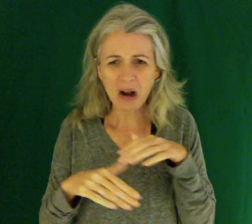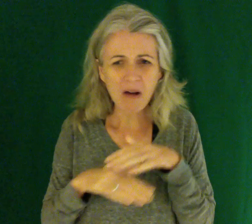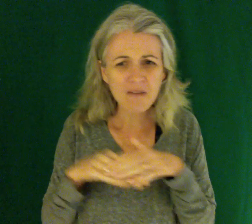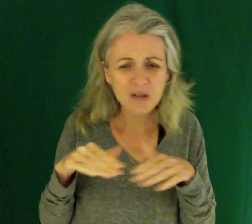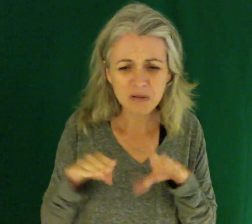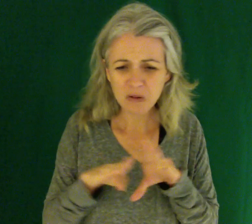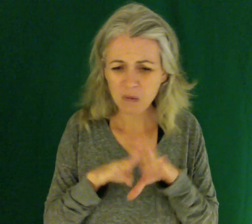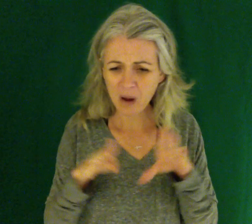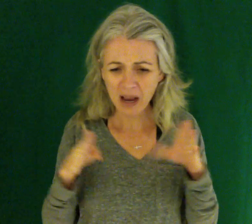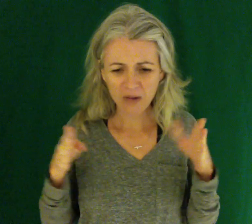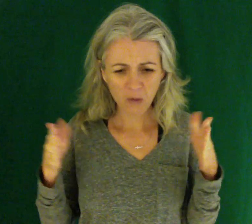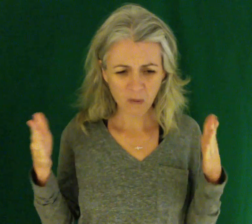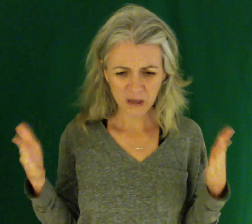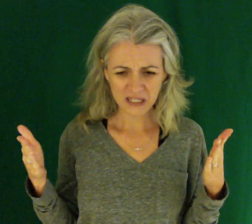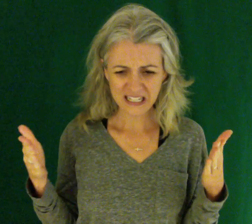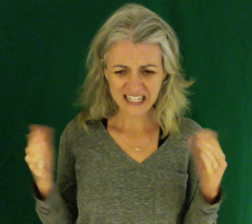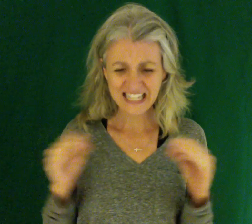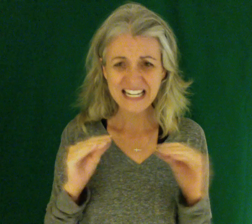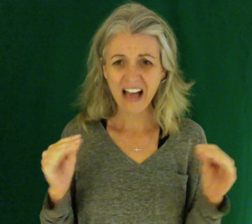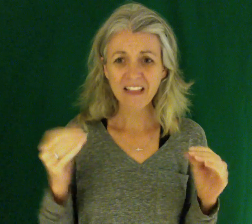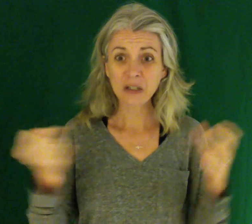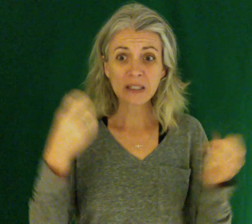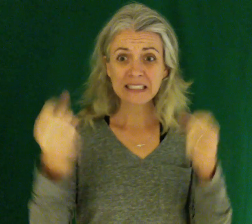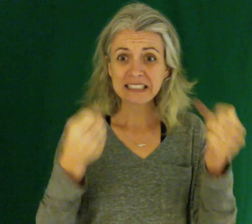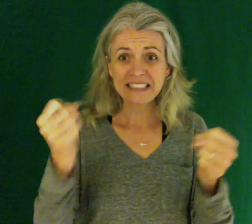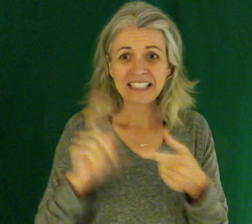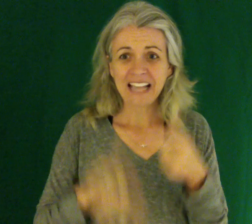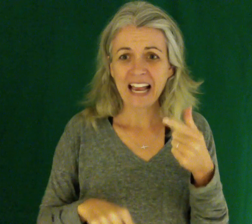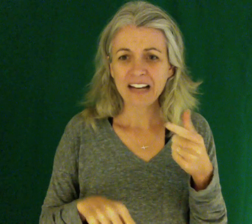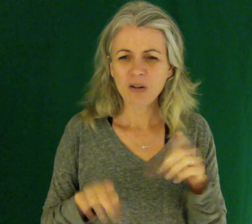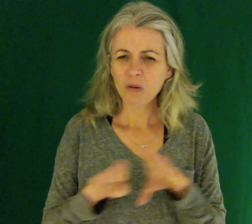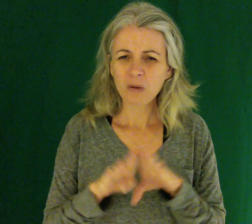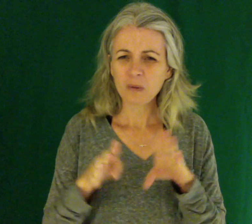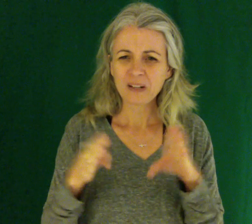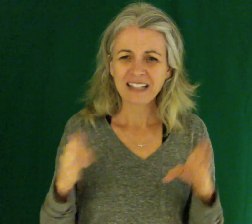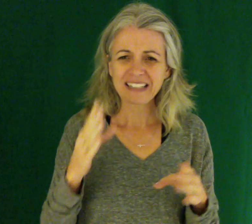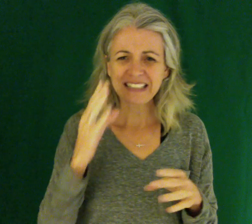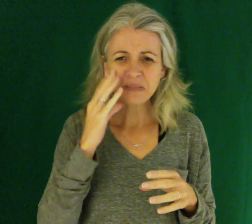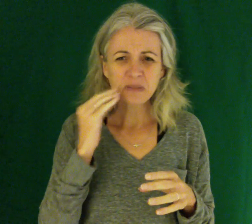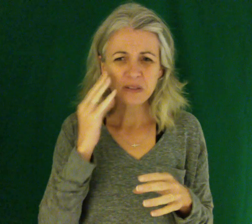open, nothing to hold on to, open-ended experience,